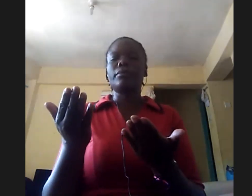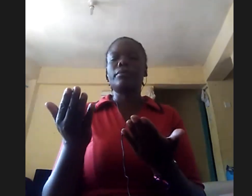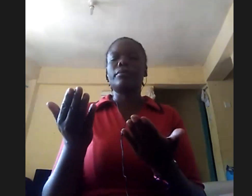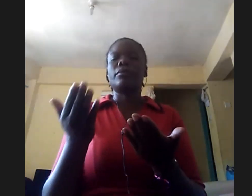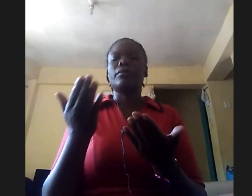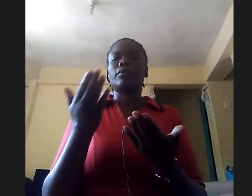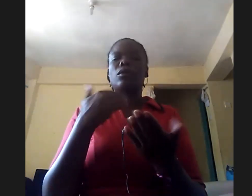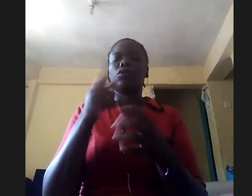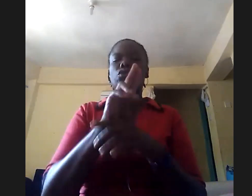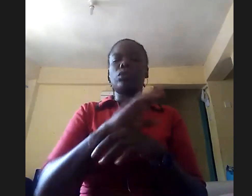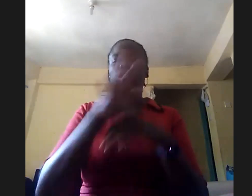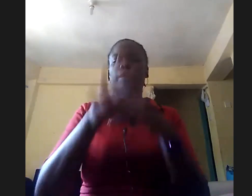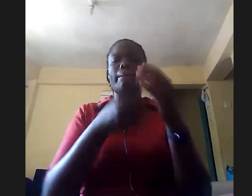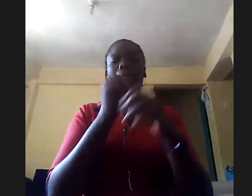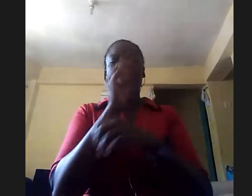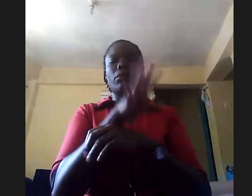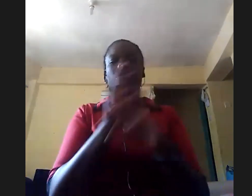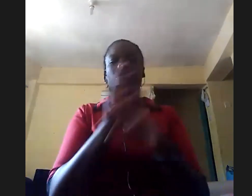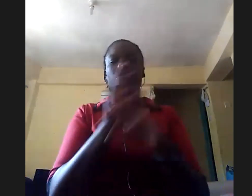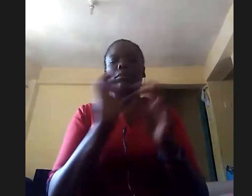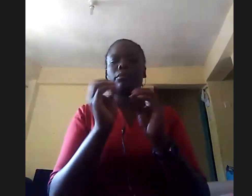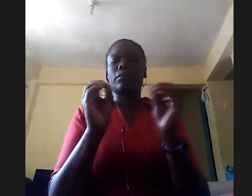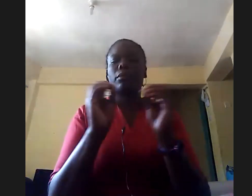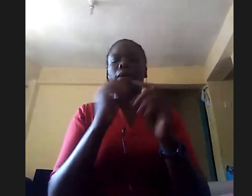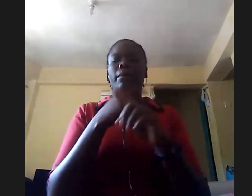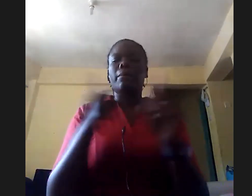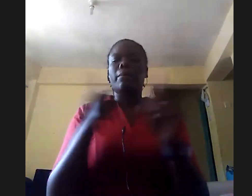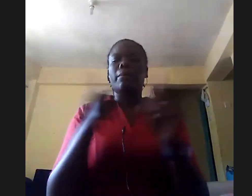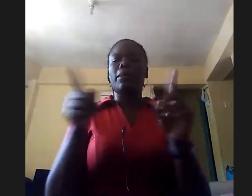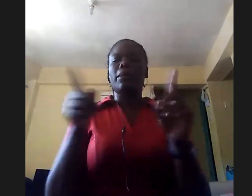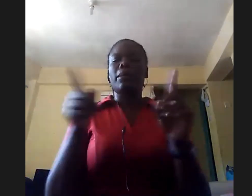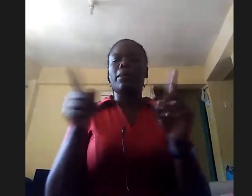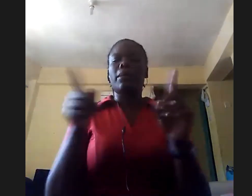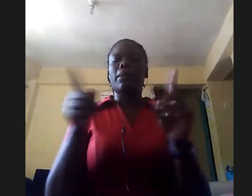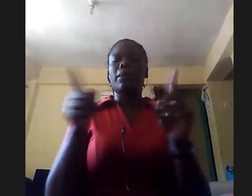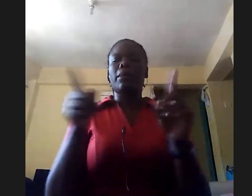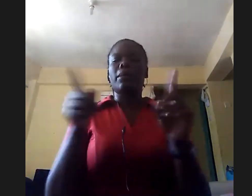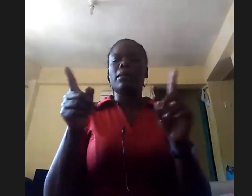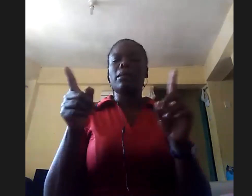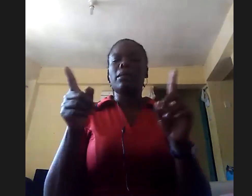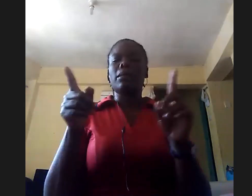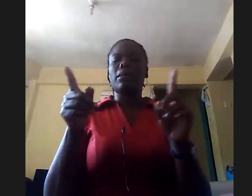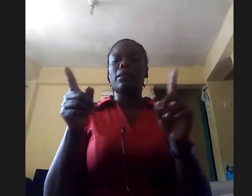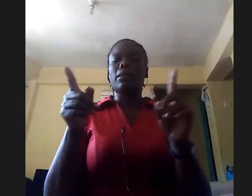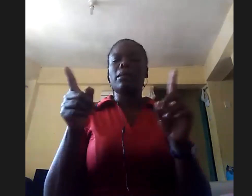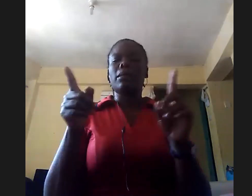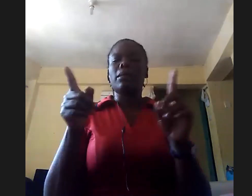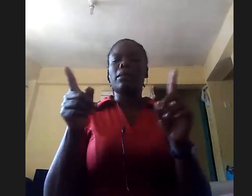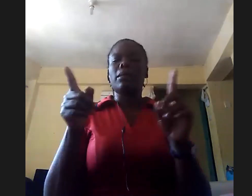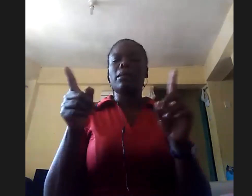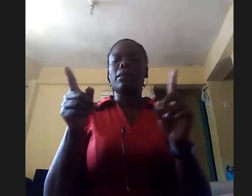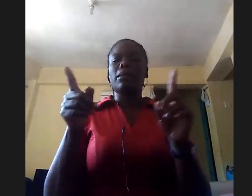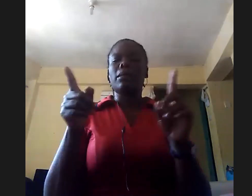wanted to share the screen as well, but I'm not able to get it No here. problem. Mm. Yes. So was to talk